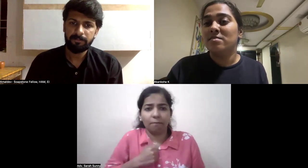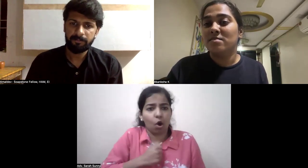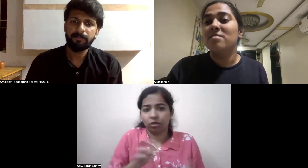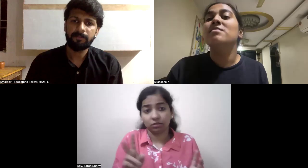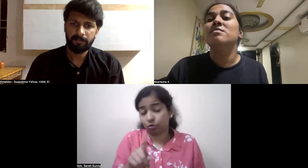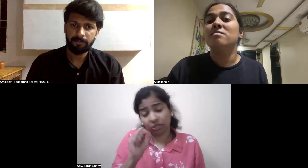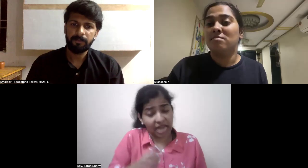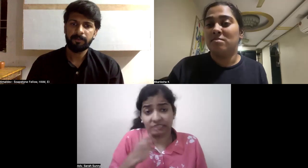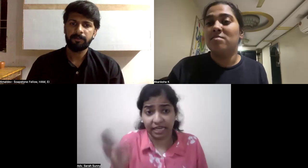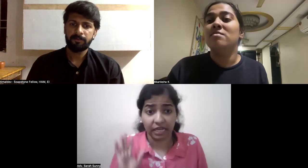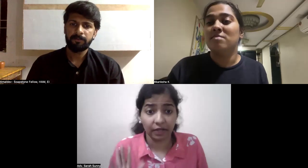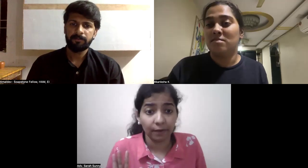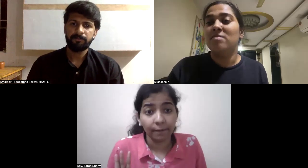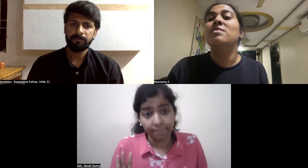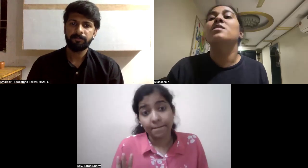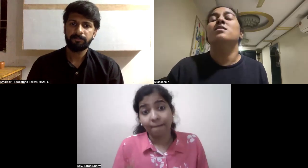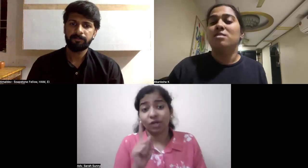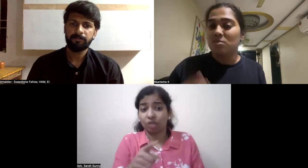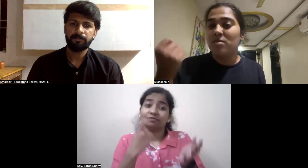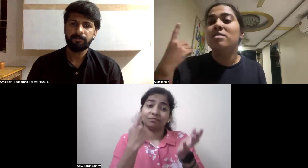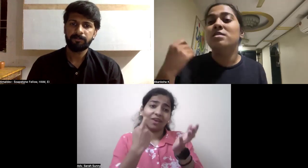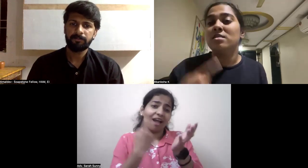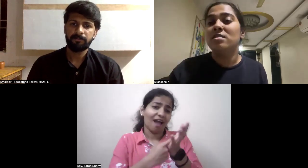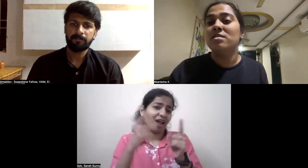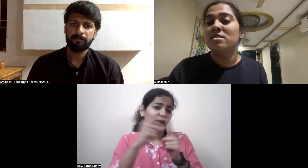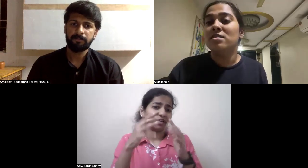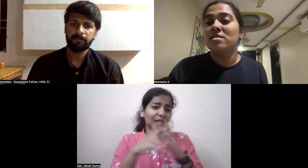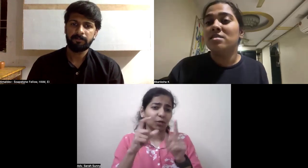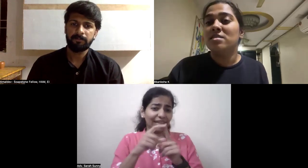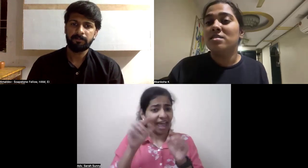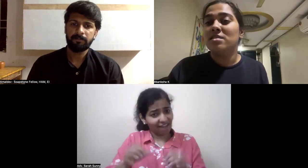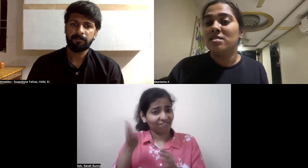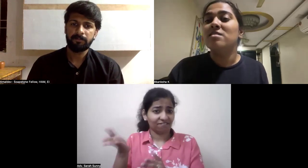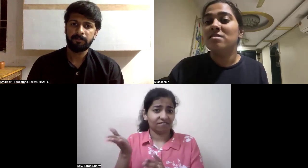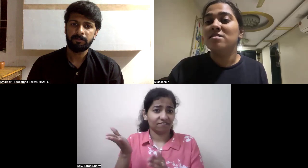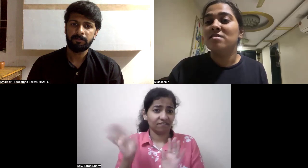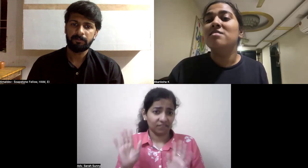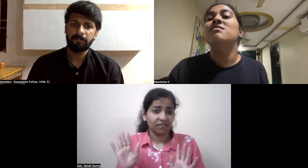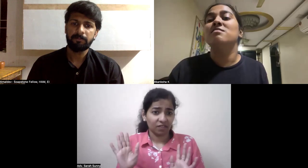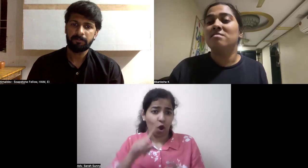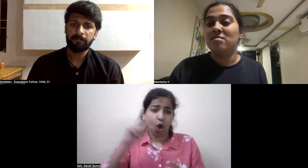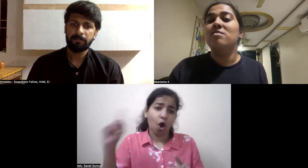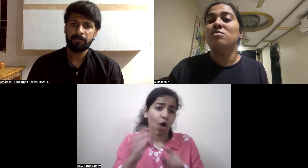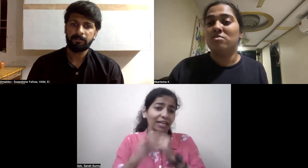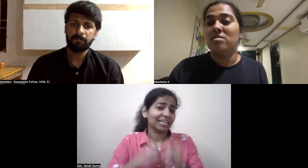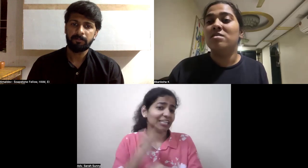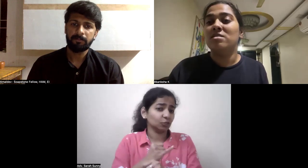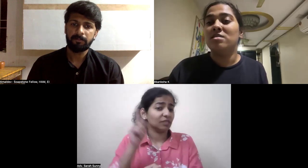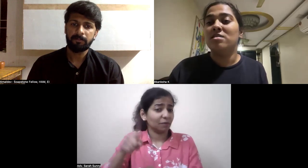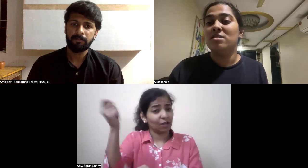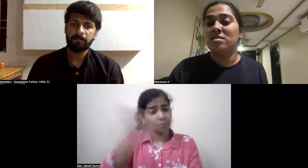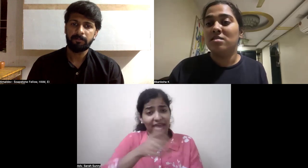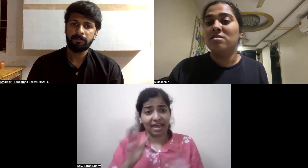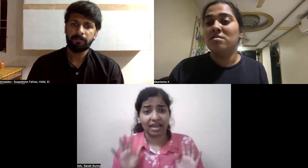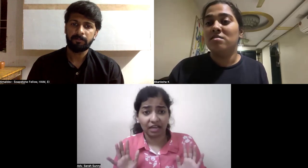Maybe you can explain to them that you cannot pay for the interpreter yourself. And our PWD Act says that